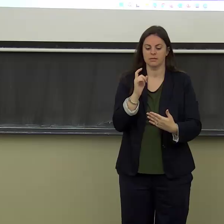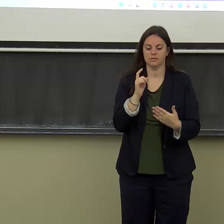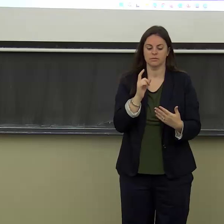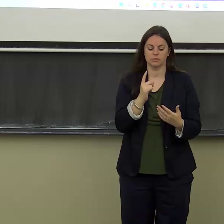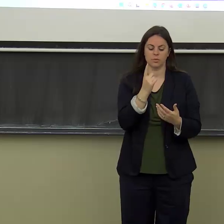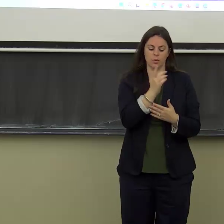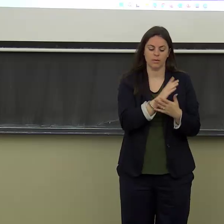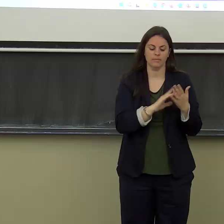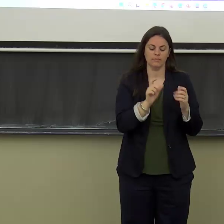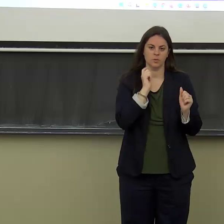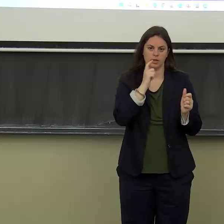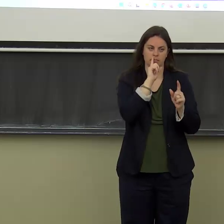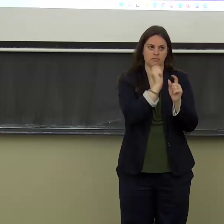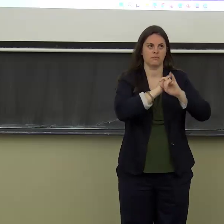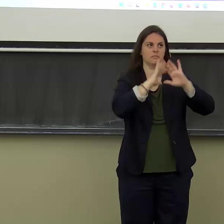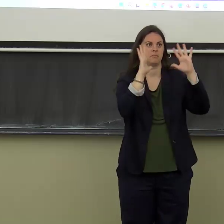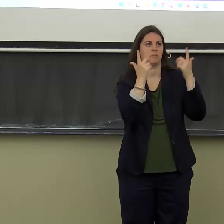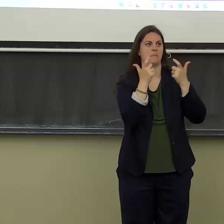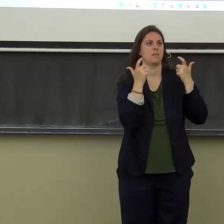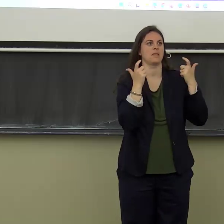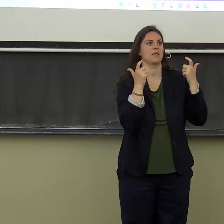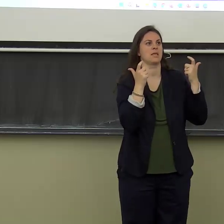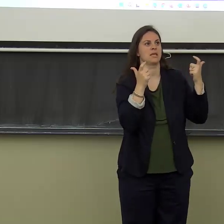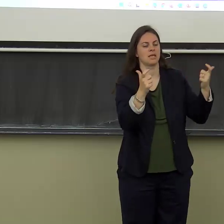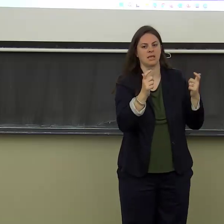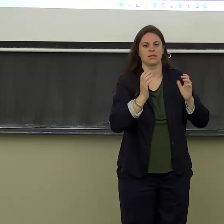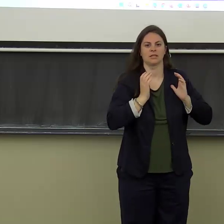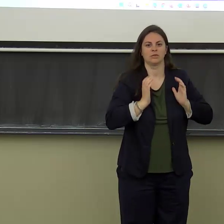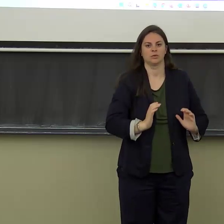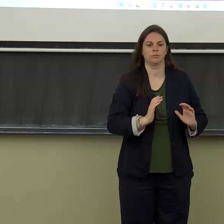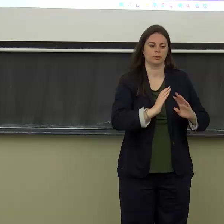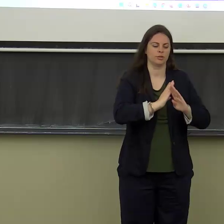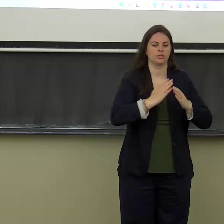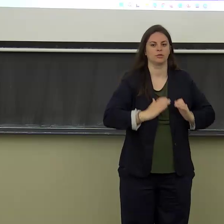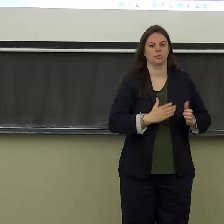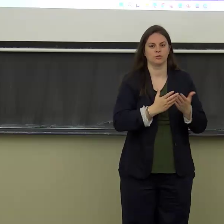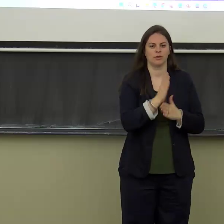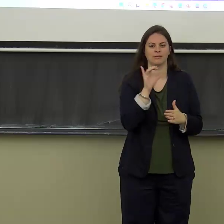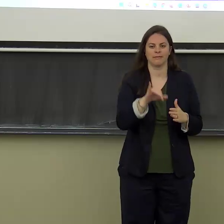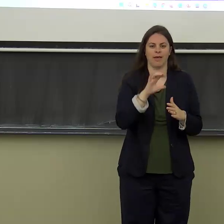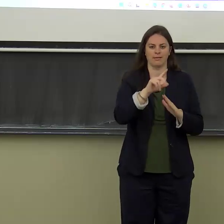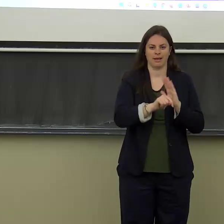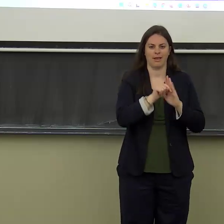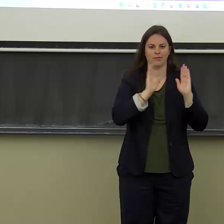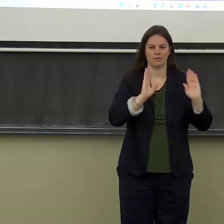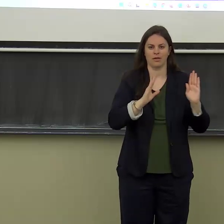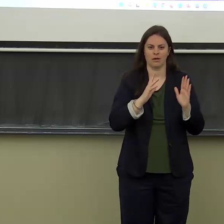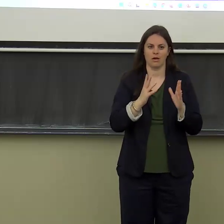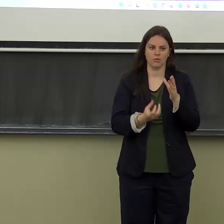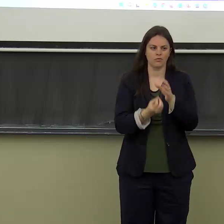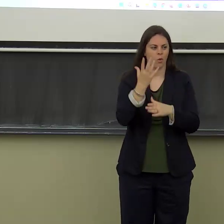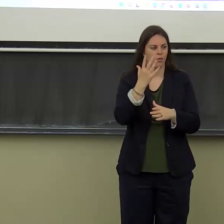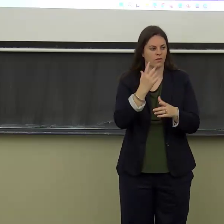like consumer, this is like Ralph Nader era, like consumer protection, consumer rights, like sort of a growth and an understanding and a collective